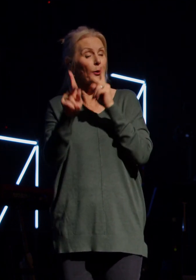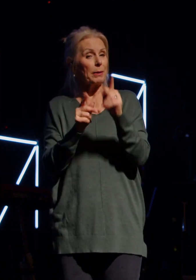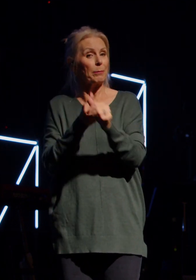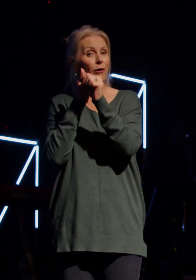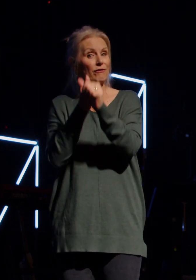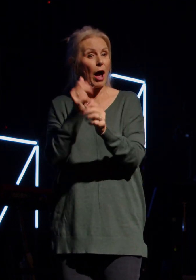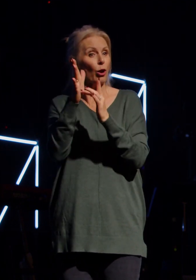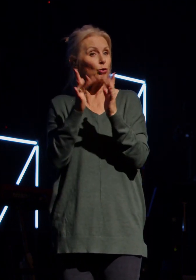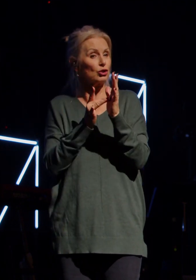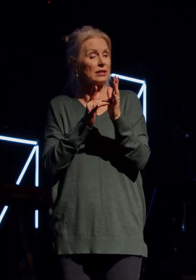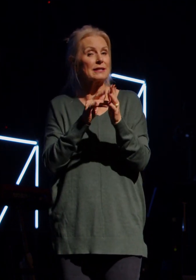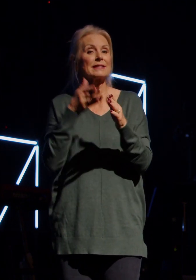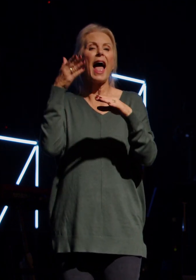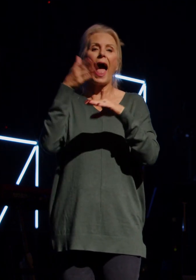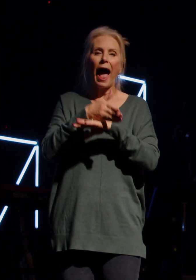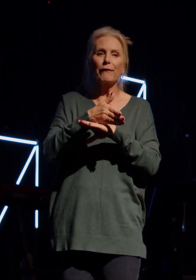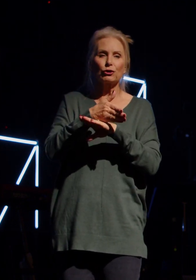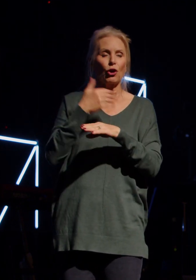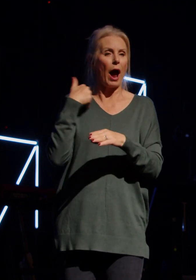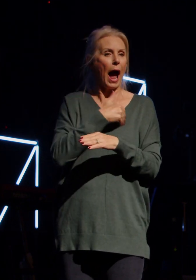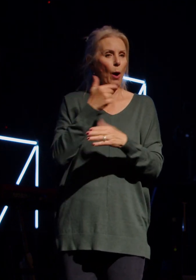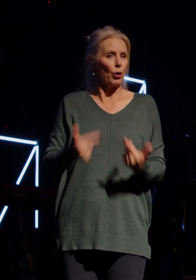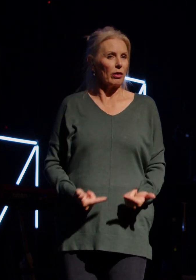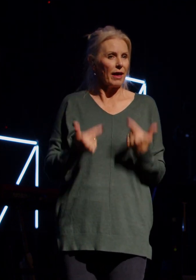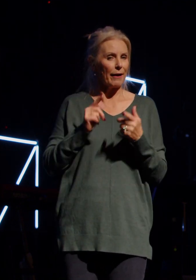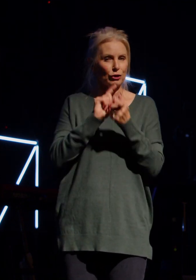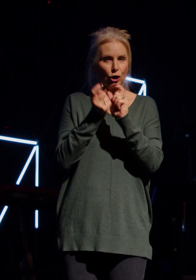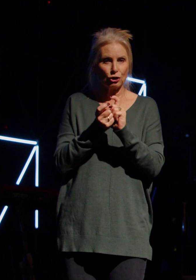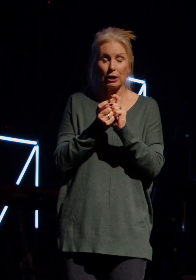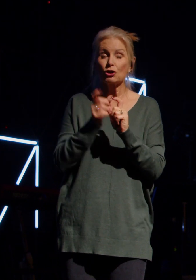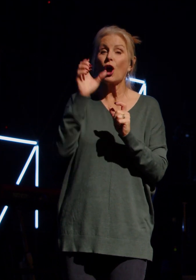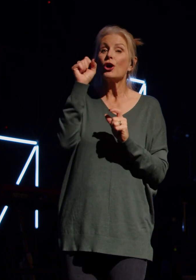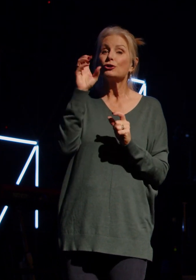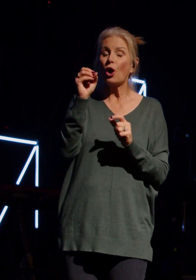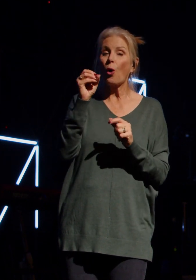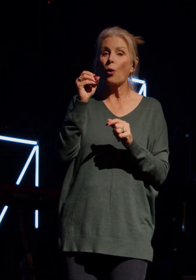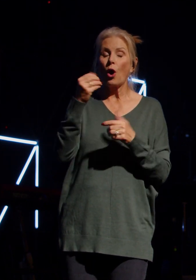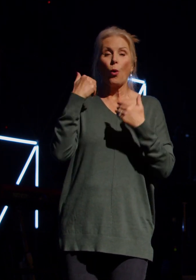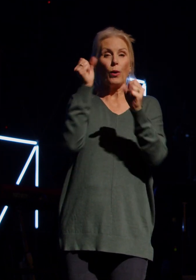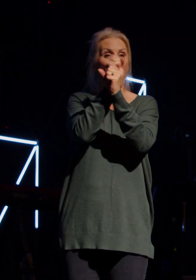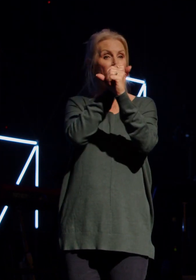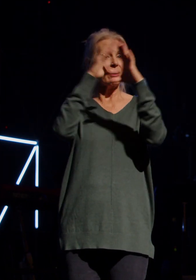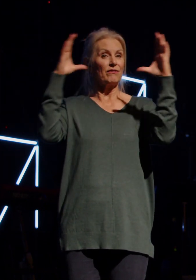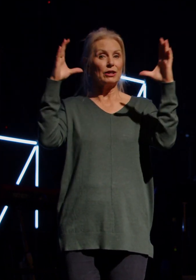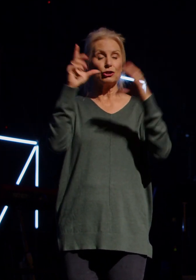as well after he's changed our life. Now, when we begun this this vision for